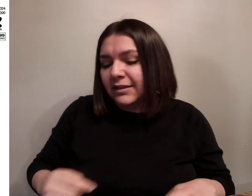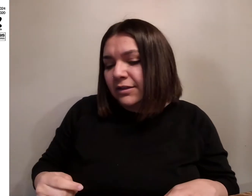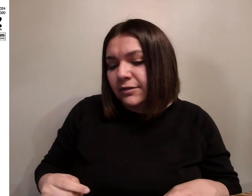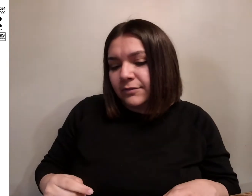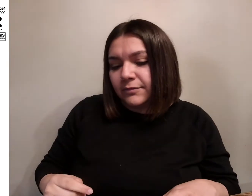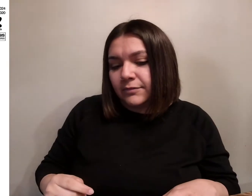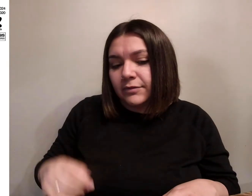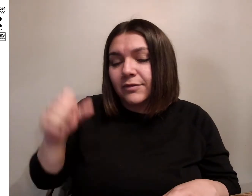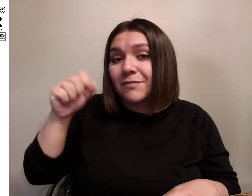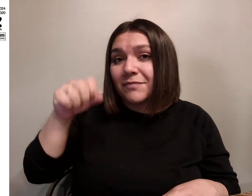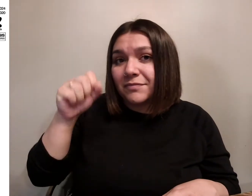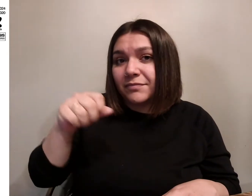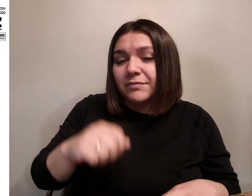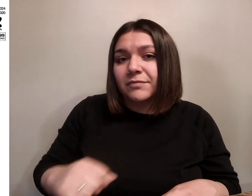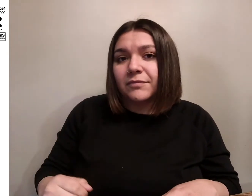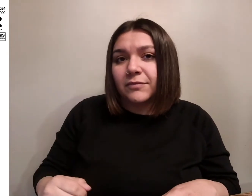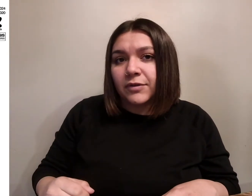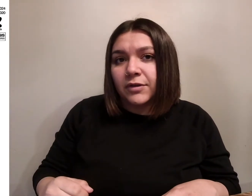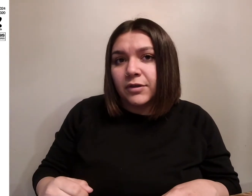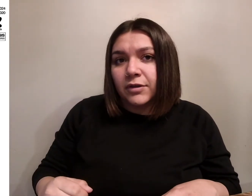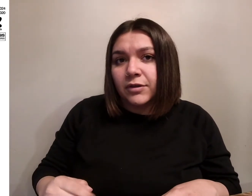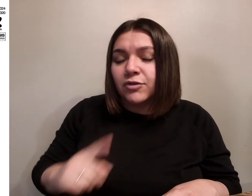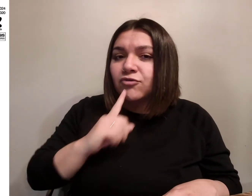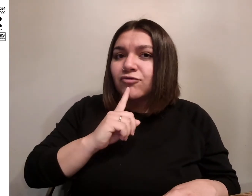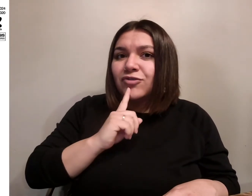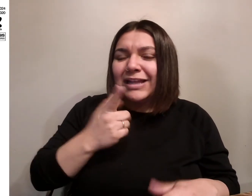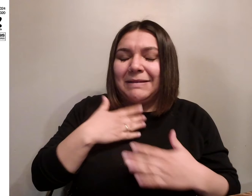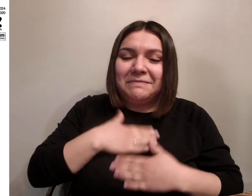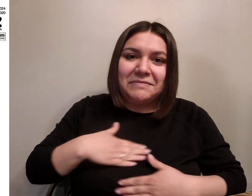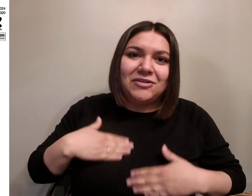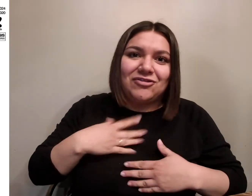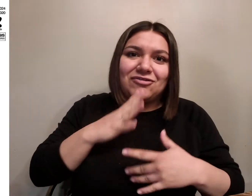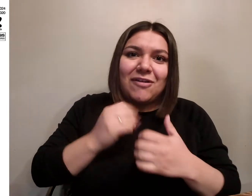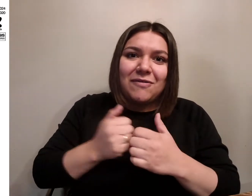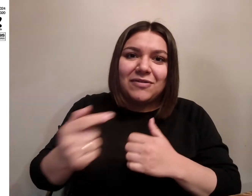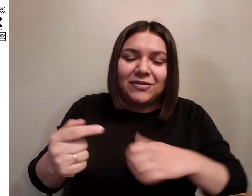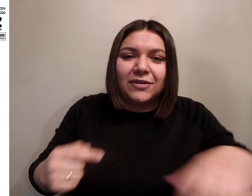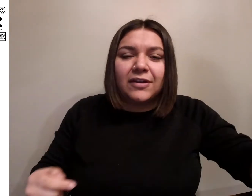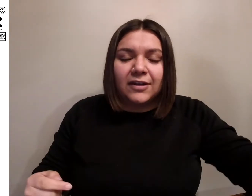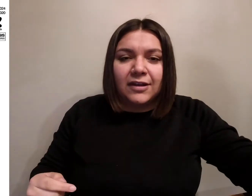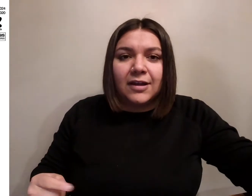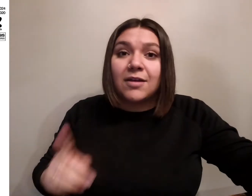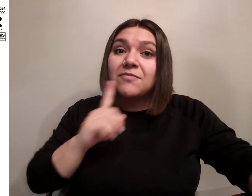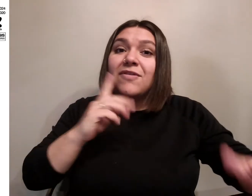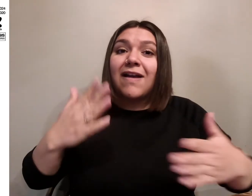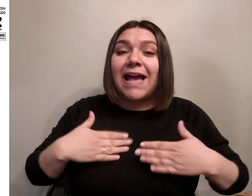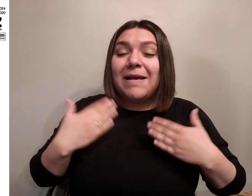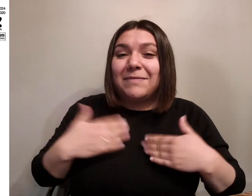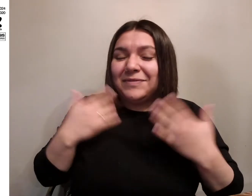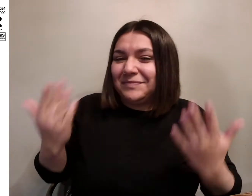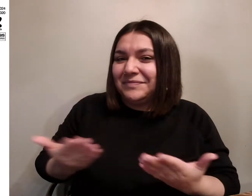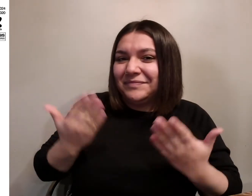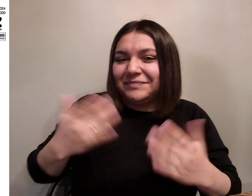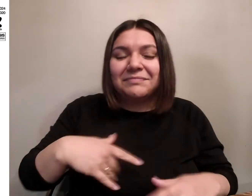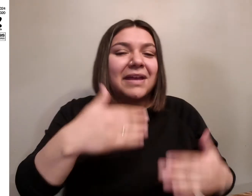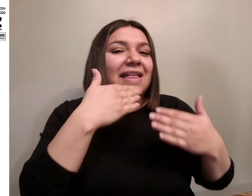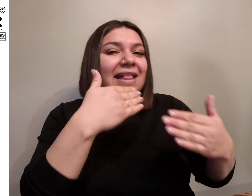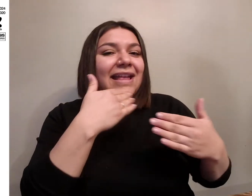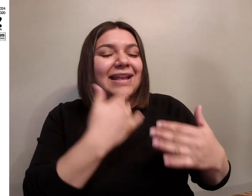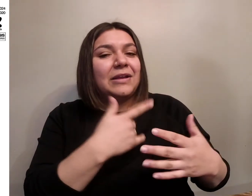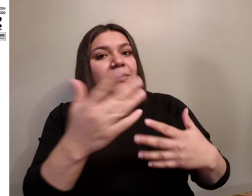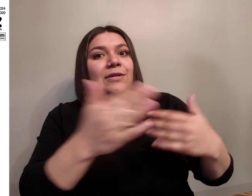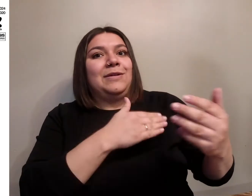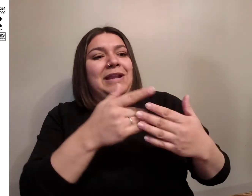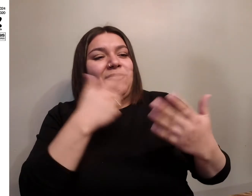perhaps delirious times. Well, it's an absolute pleasure. I'm